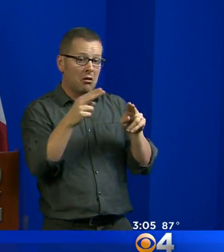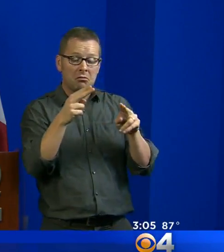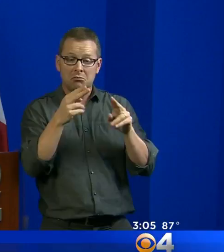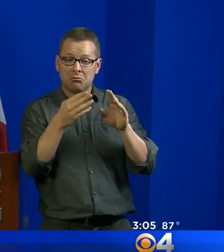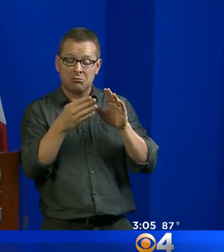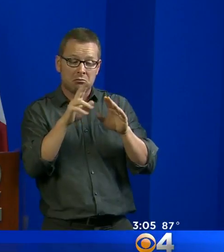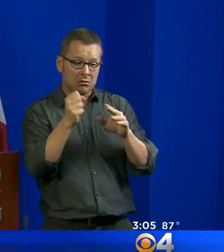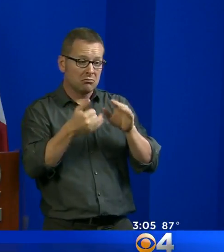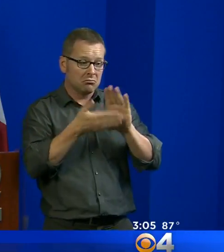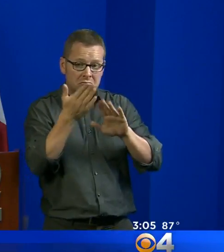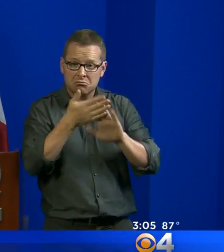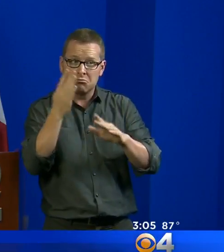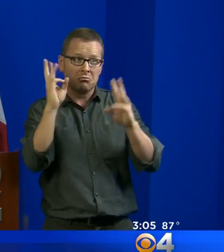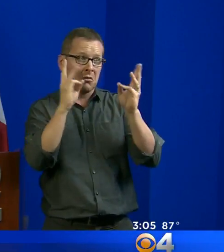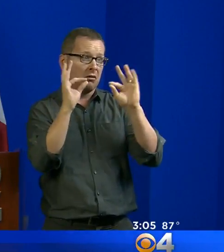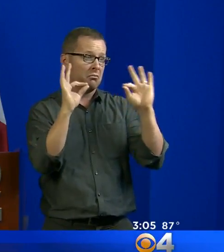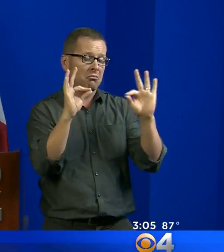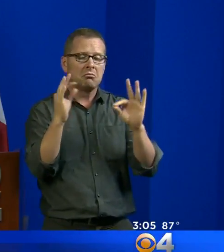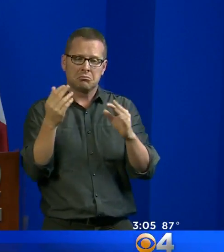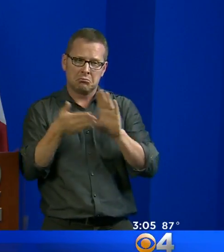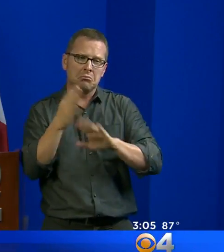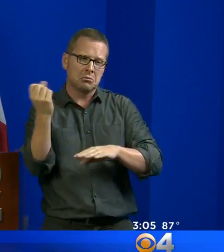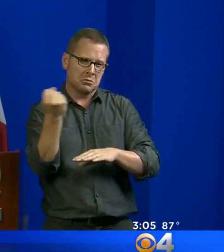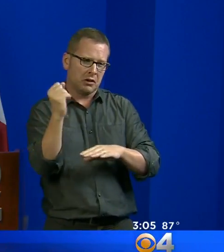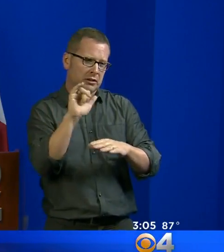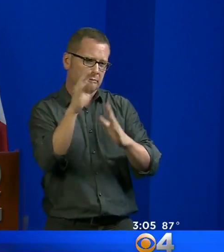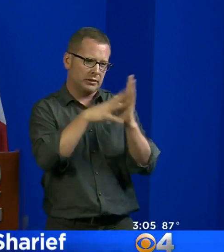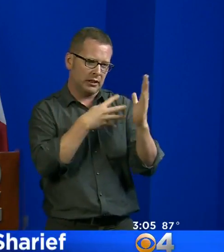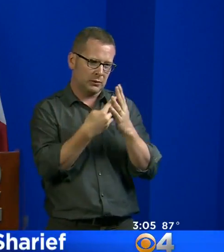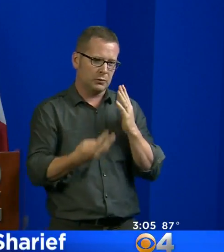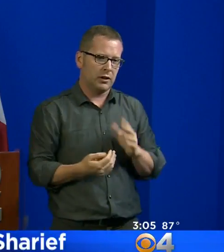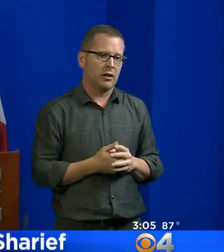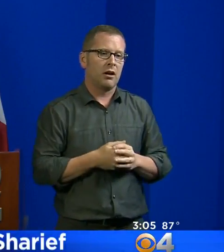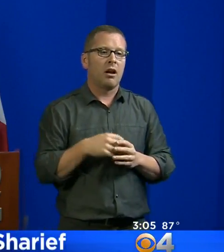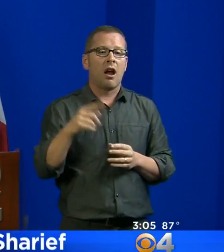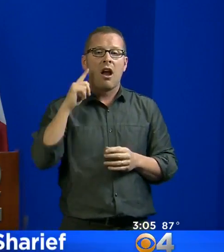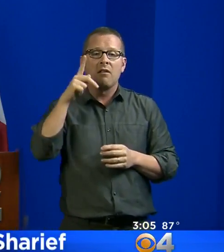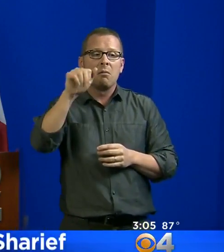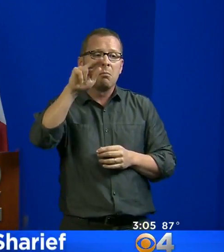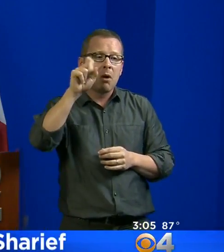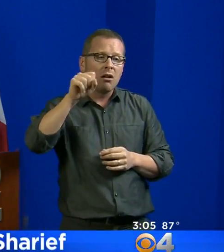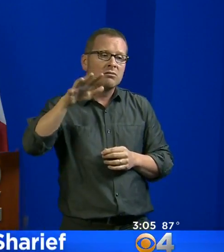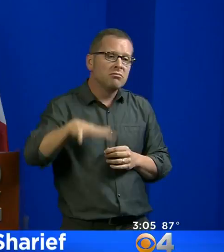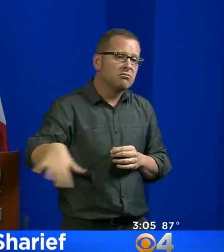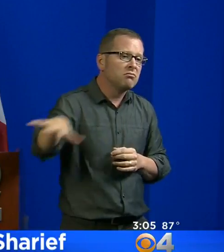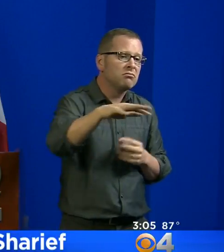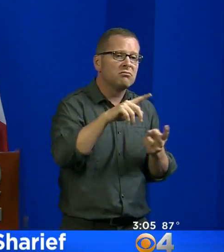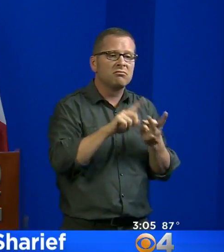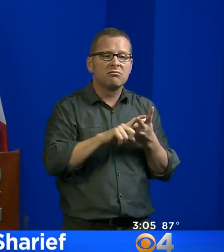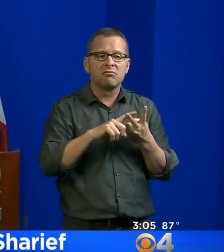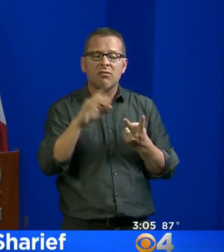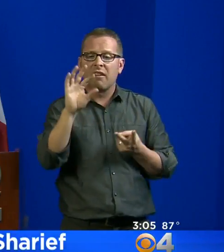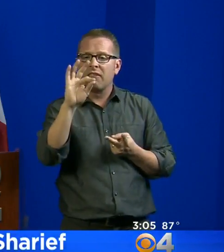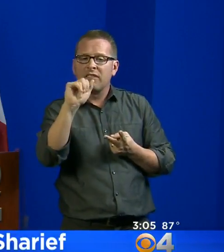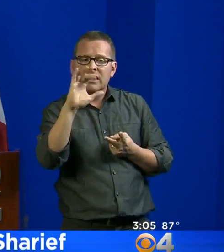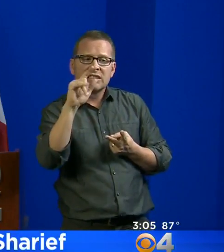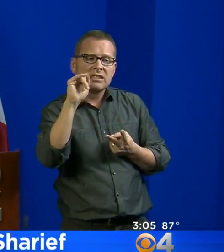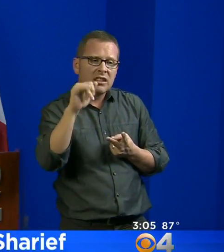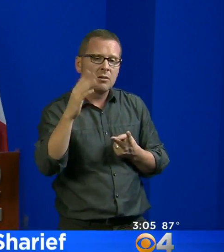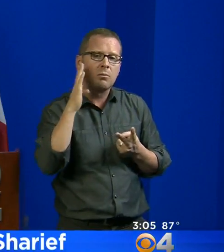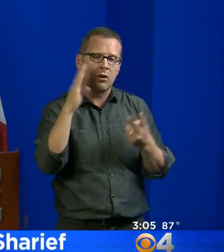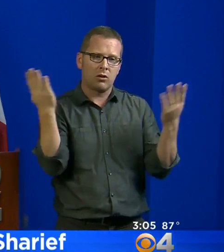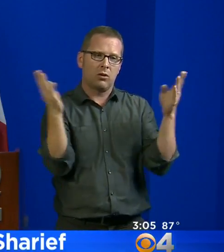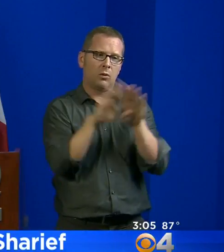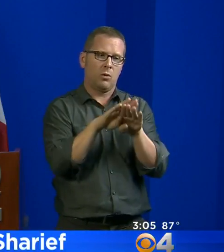resume, specific programs and events may also be canceled or rescheduled depending on after-storm assessments.